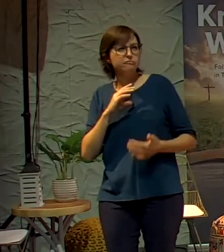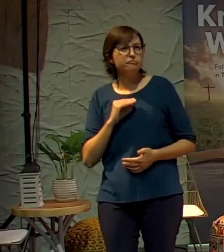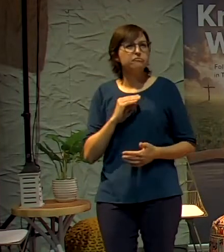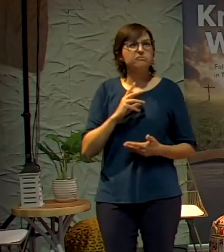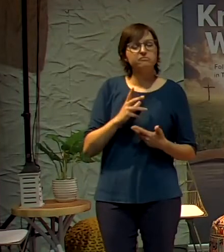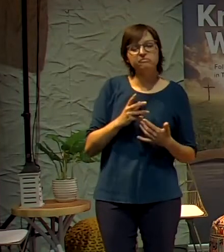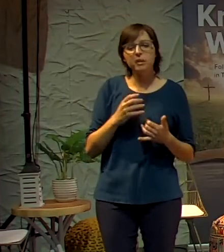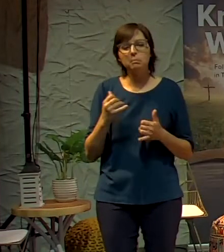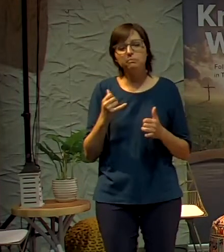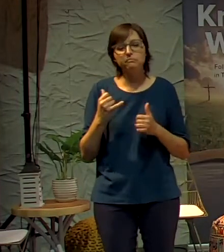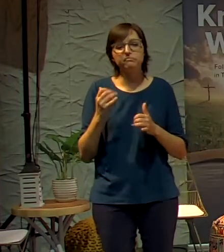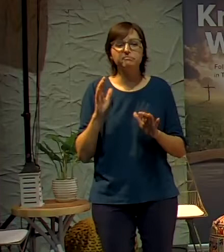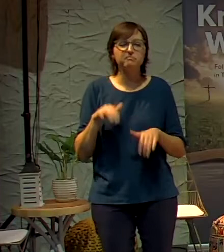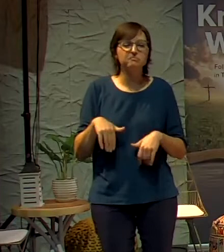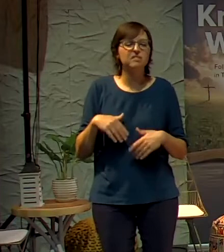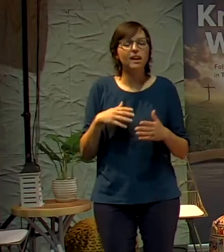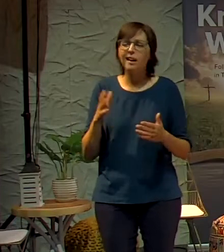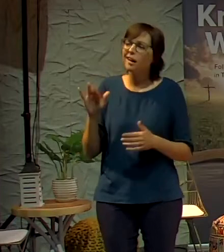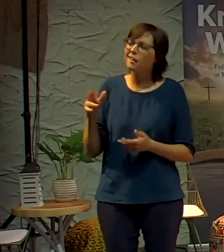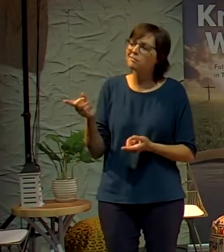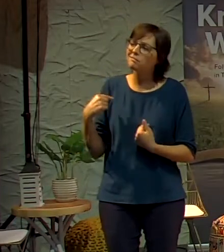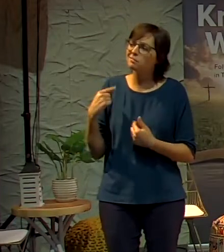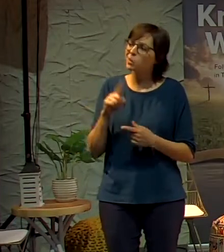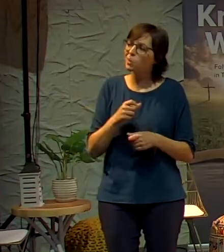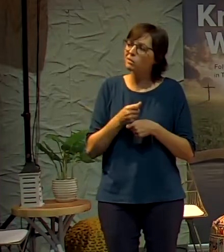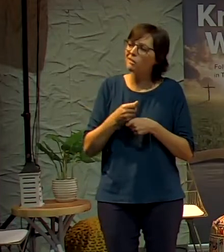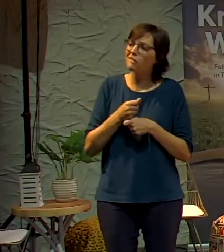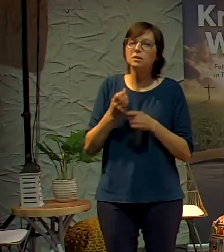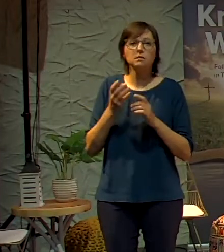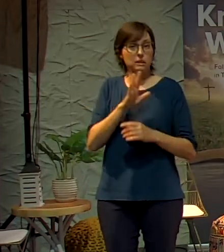know, basically say, hey, can we get coffee? And he shared his faith.